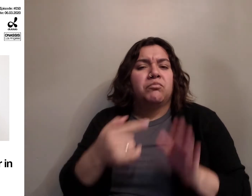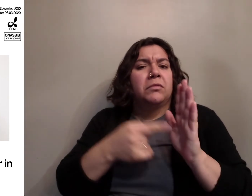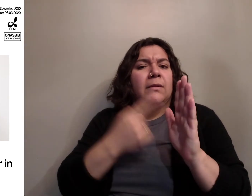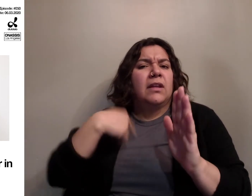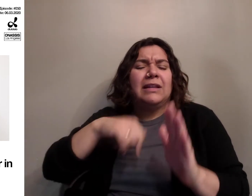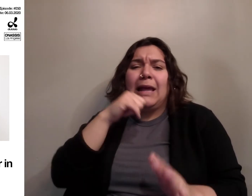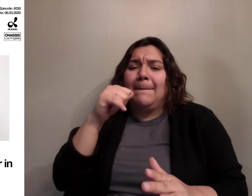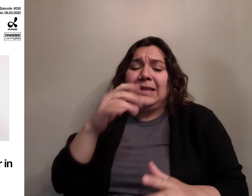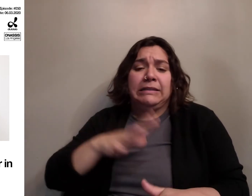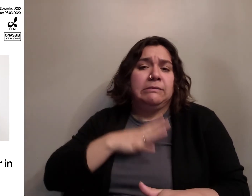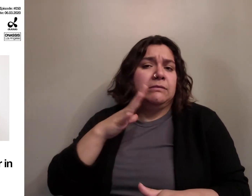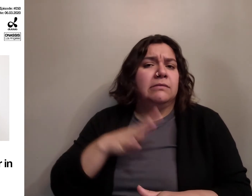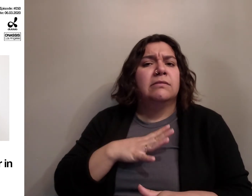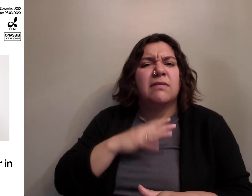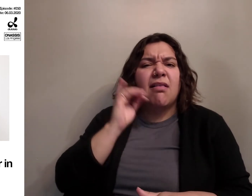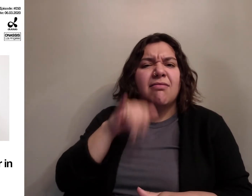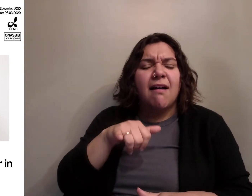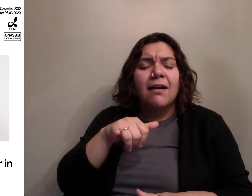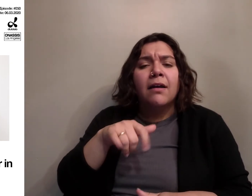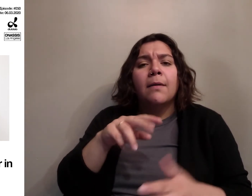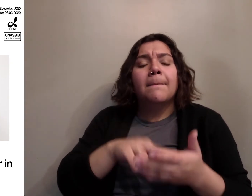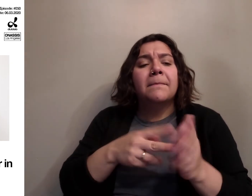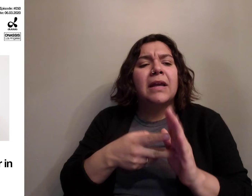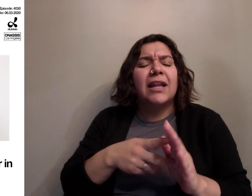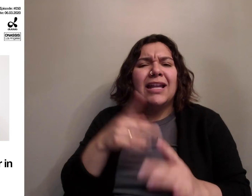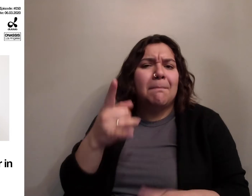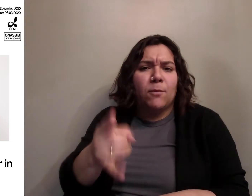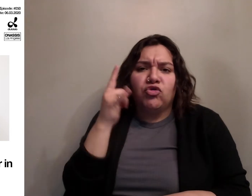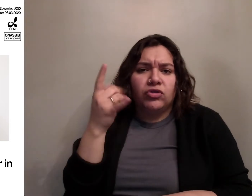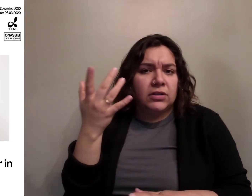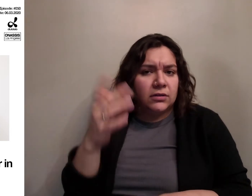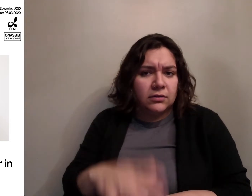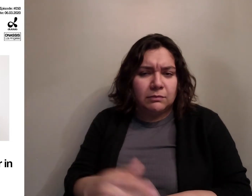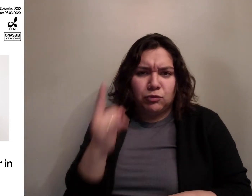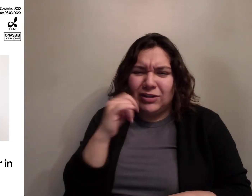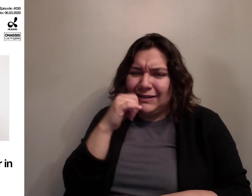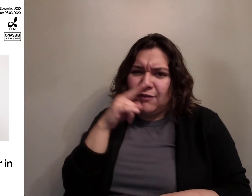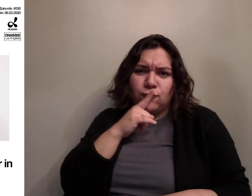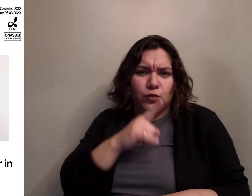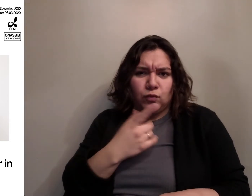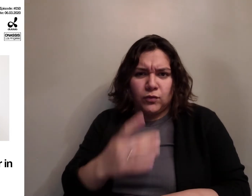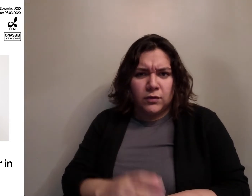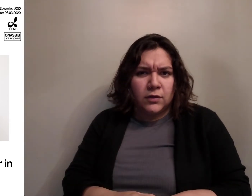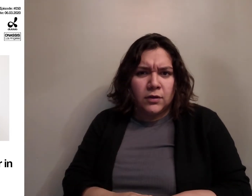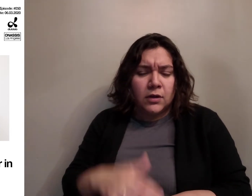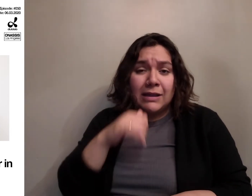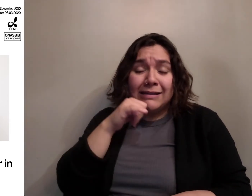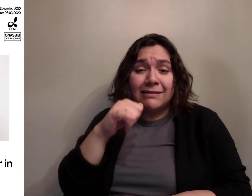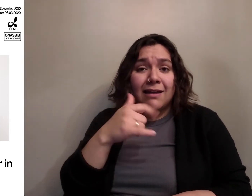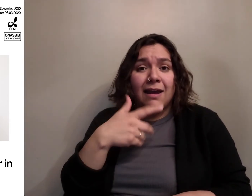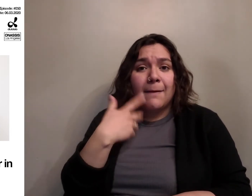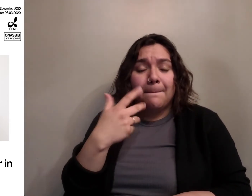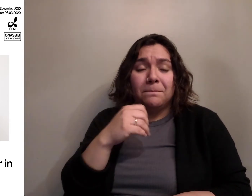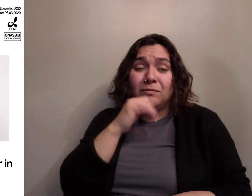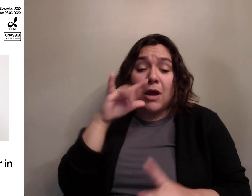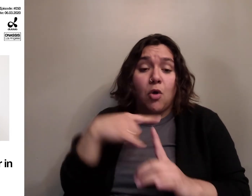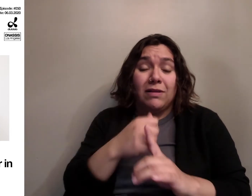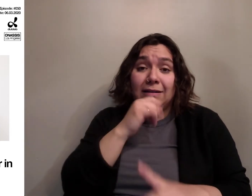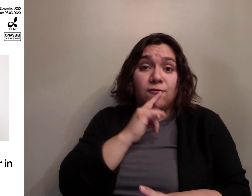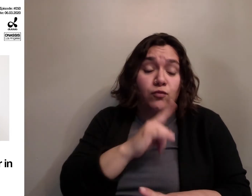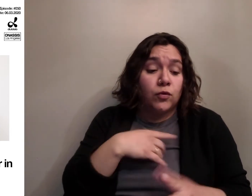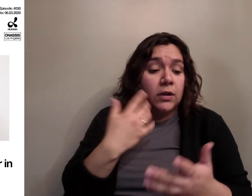some representation of us not being civilized, etc. And it's just straight up bullshit. It's not